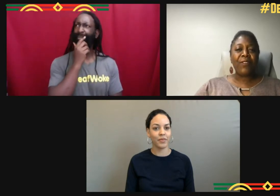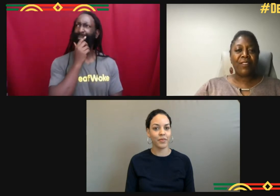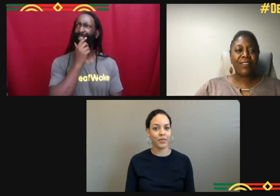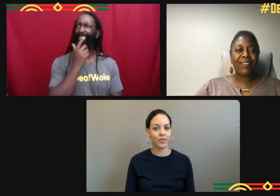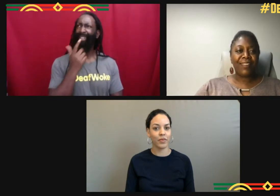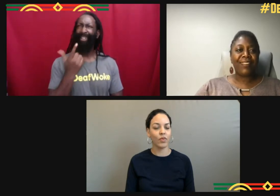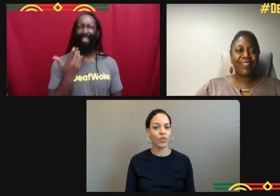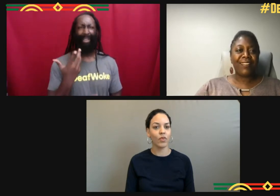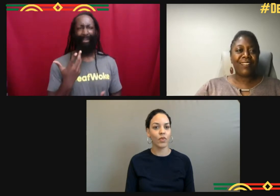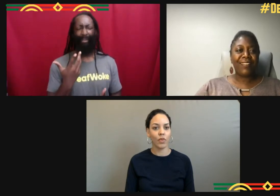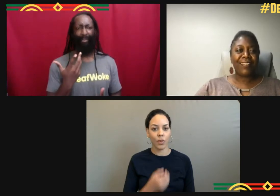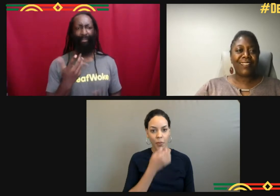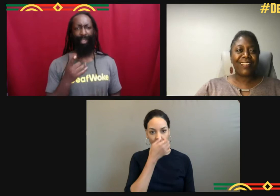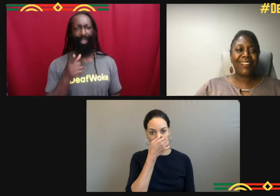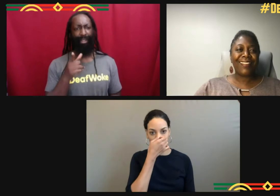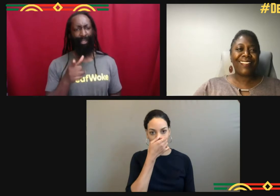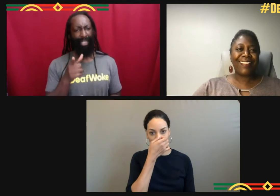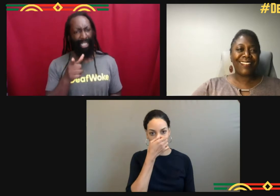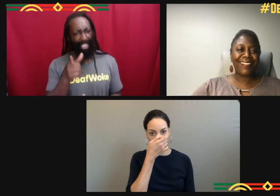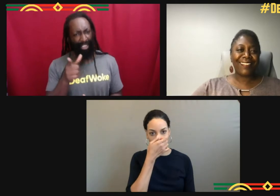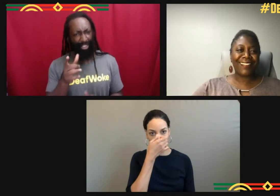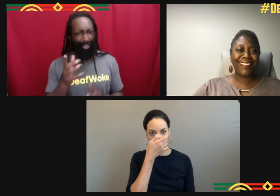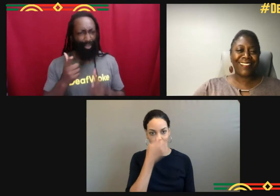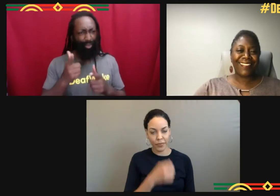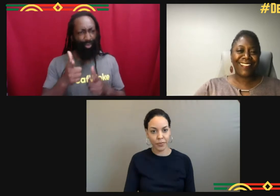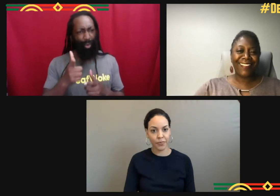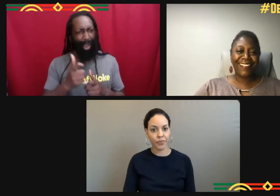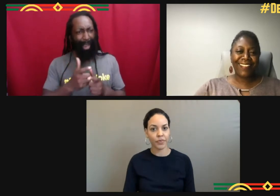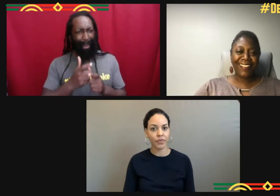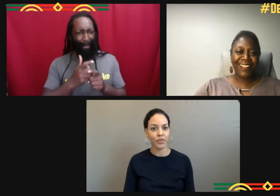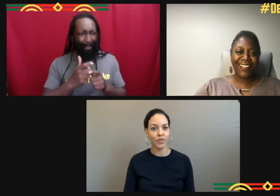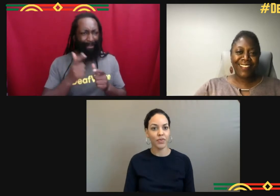Thank you. You have a plethora of careers.